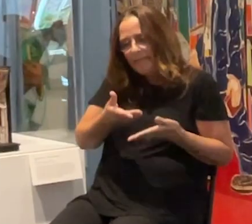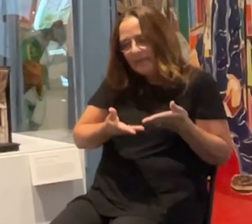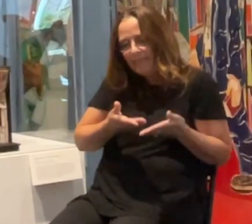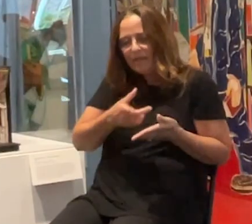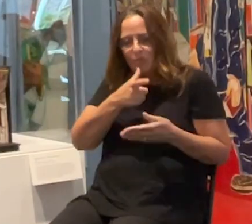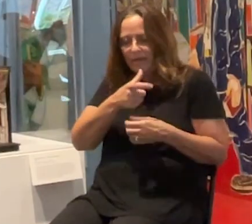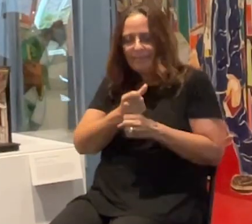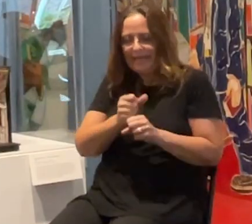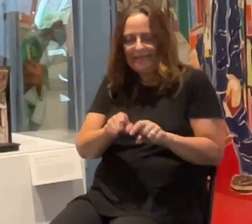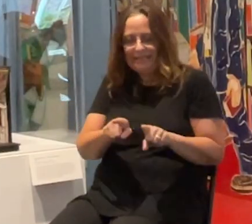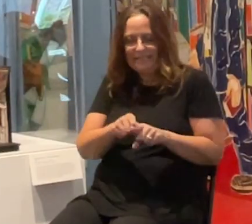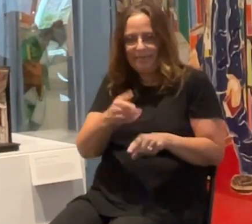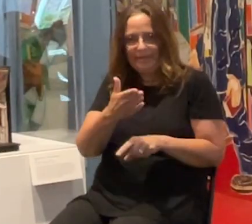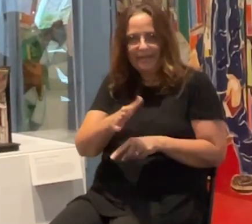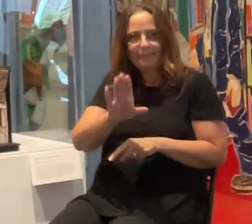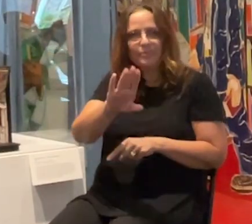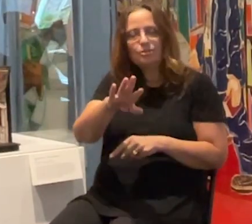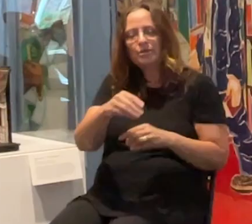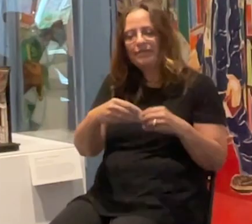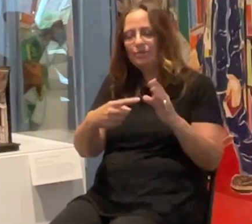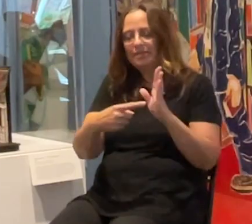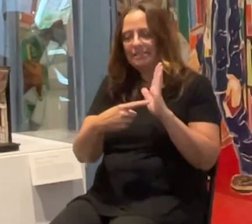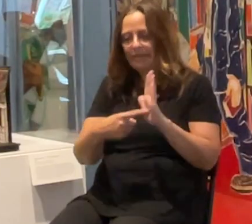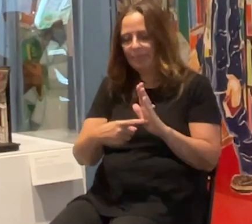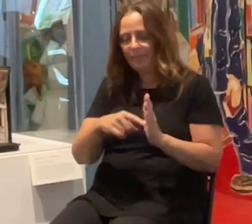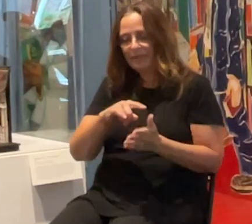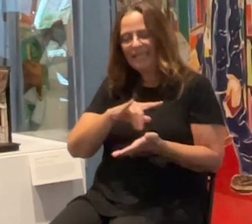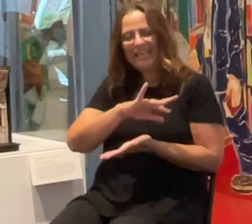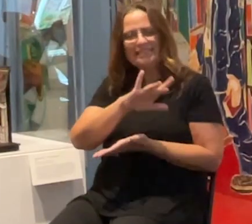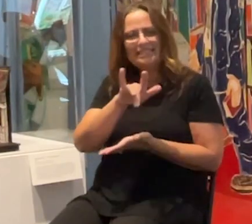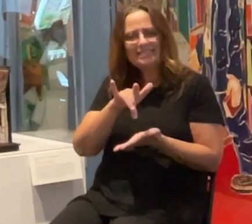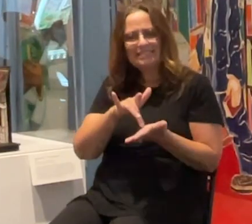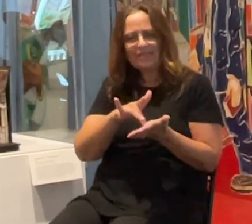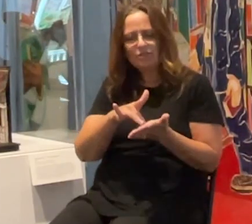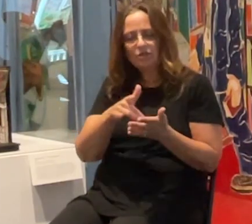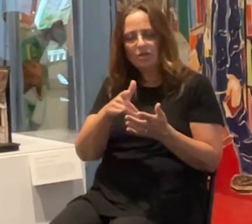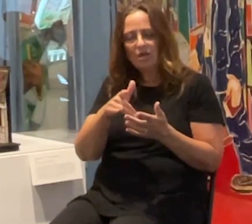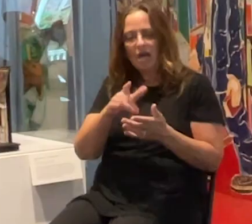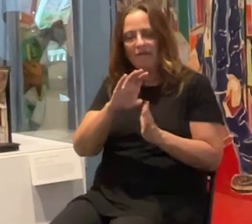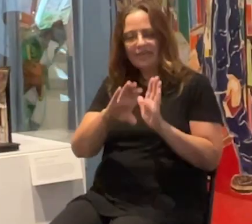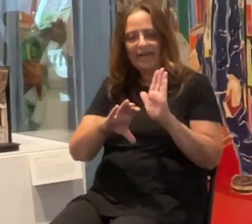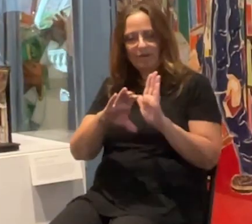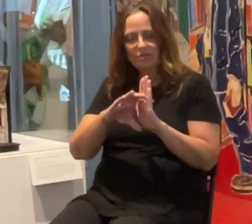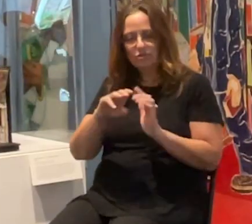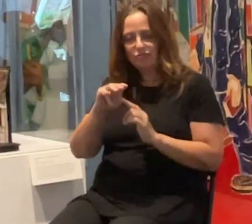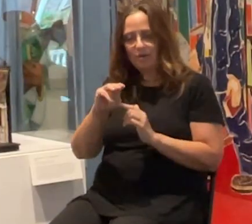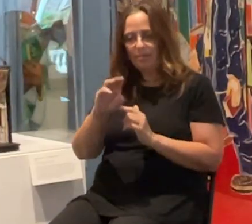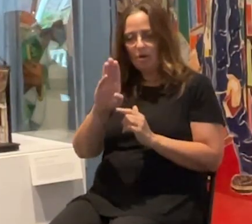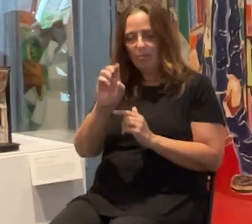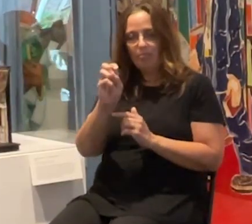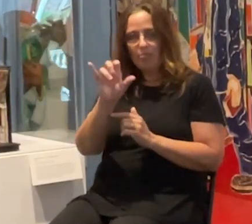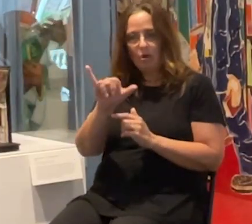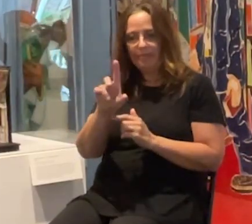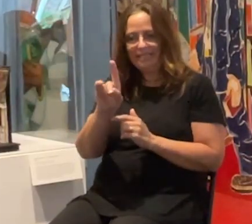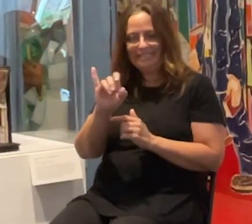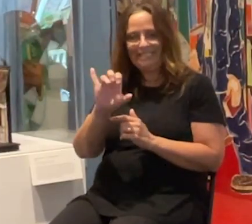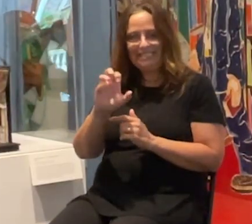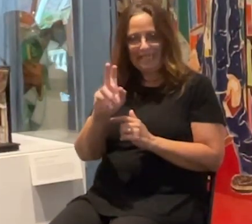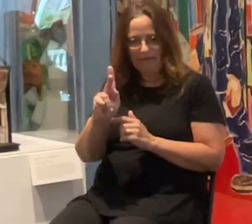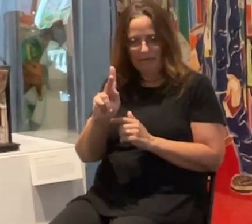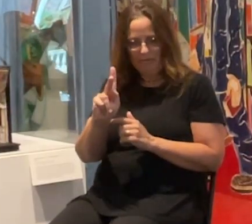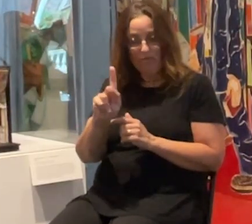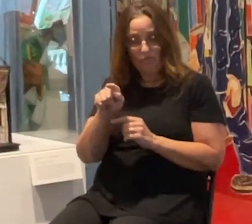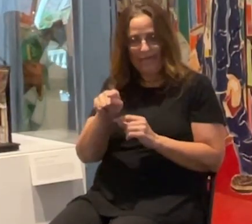has this crazy table that has all these characters from Moby Dick on it. So he kind of drilled into something, so there's a kind